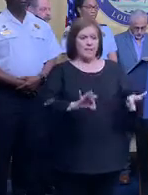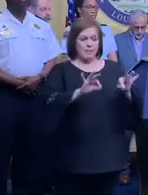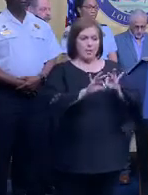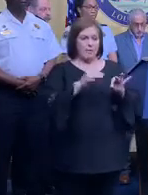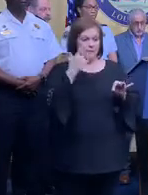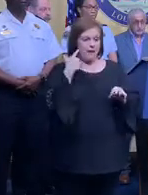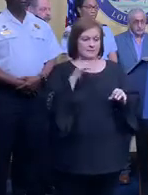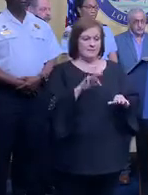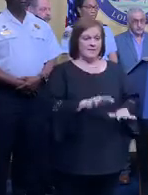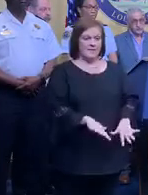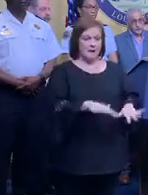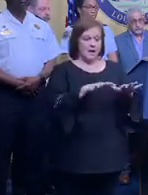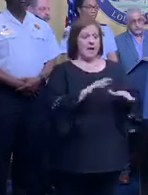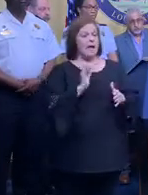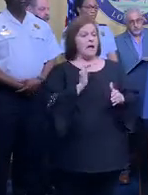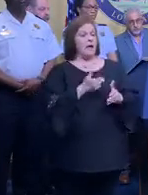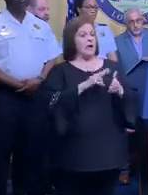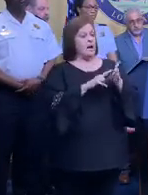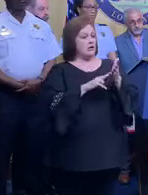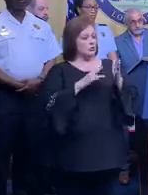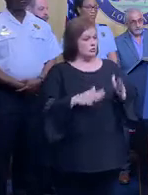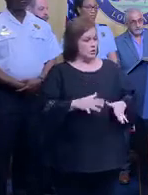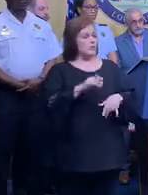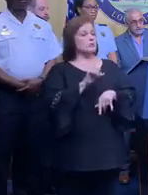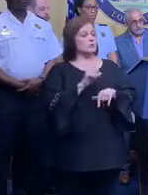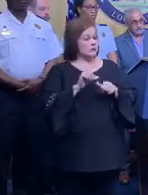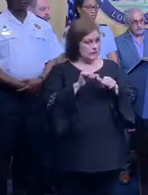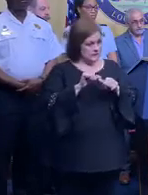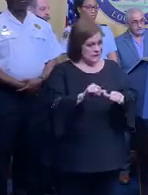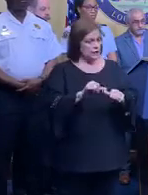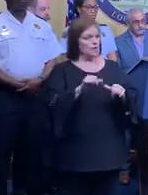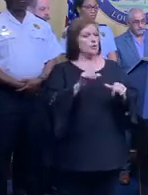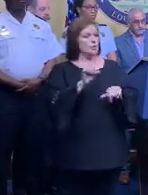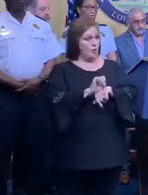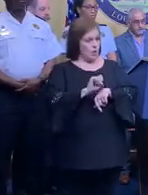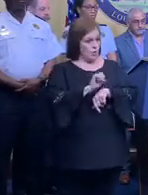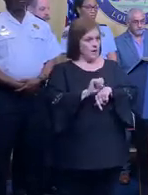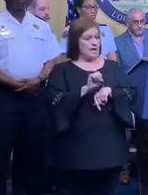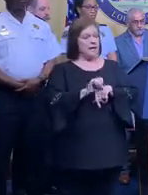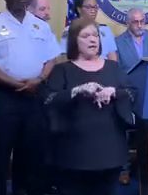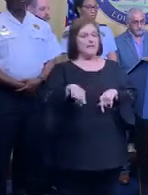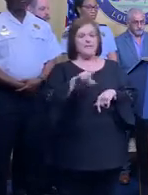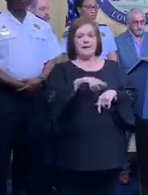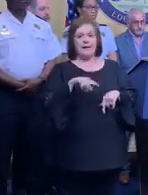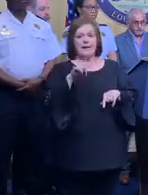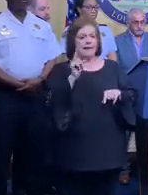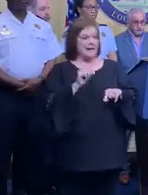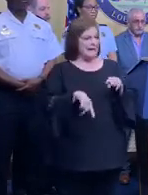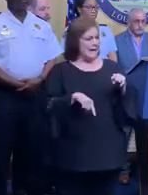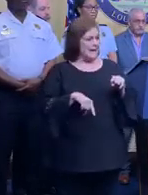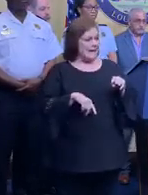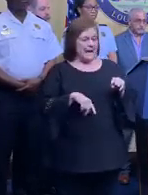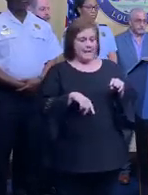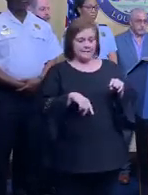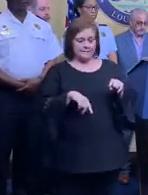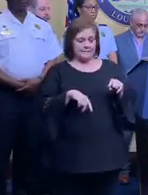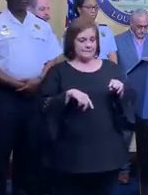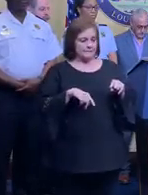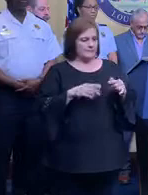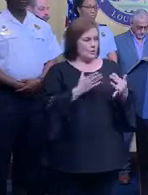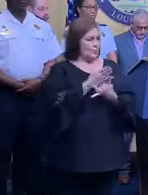our contractors are continuing to work as scheduled at this time, they cannot access streets that are